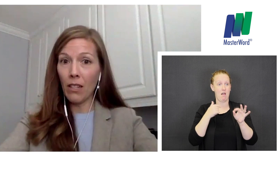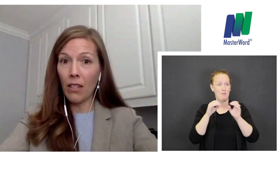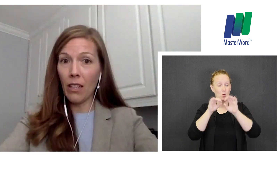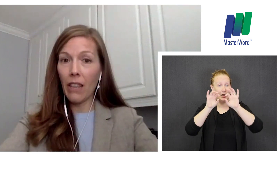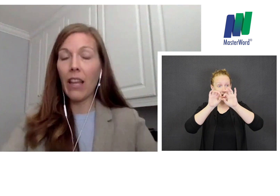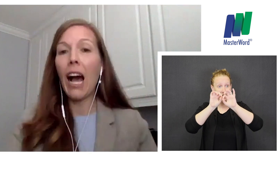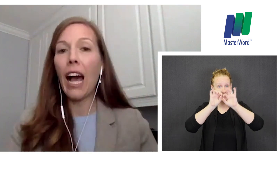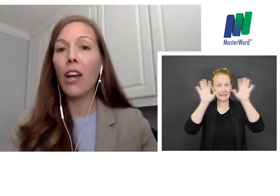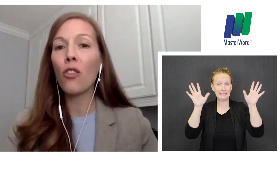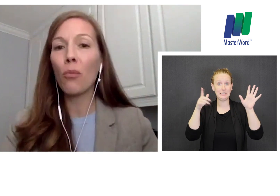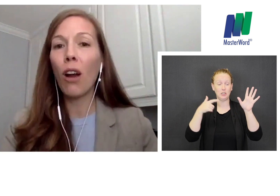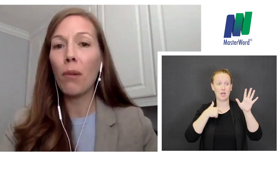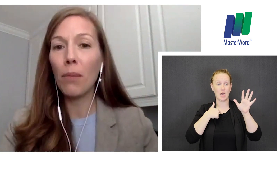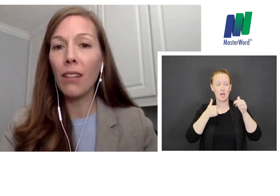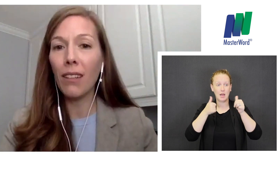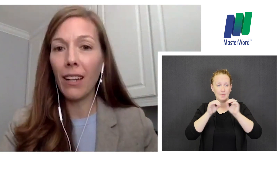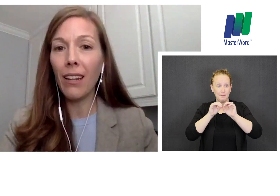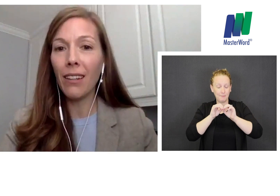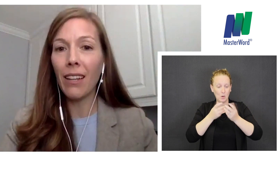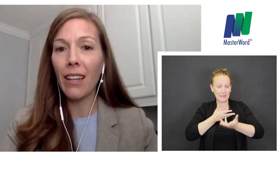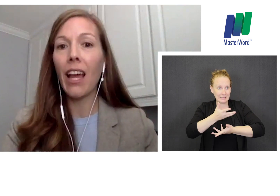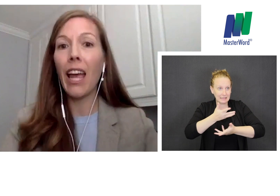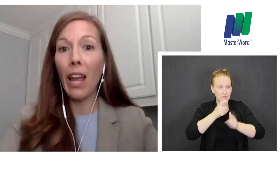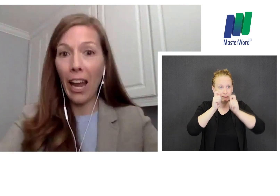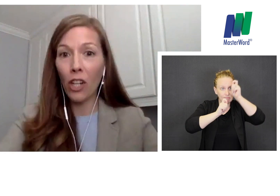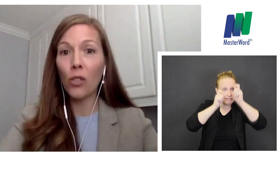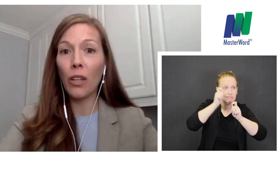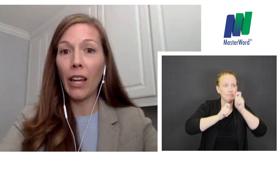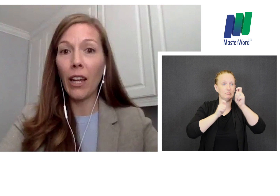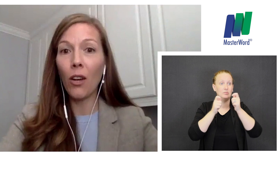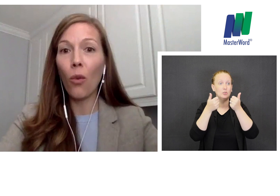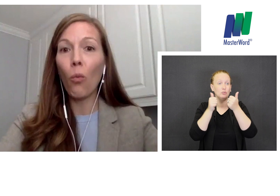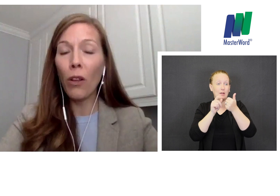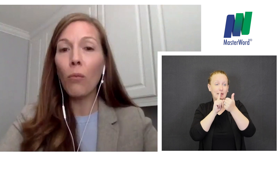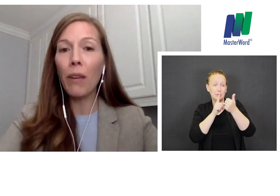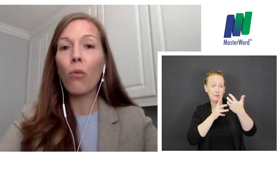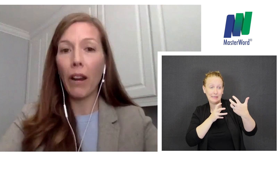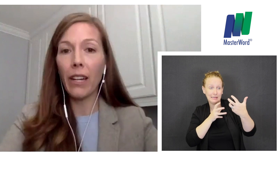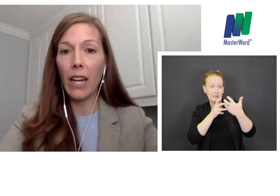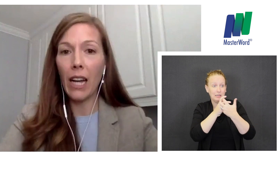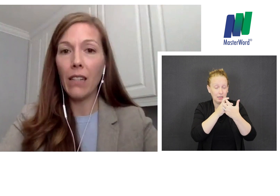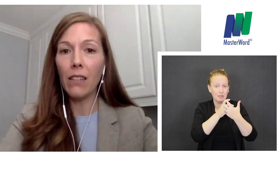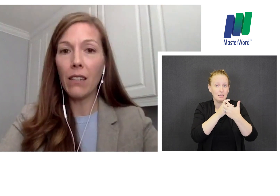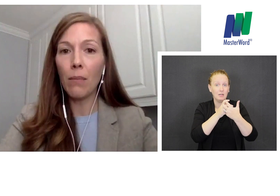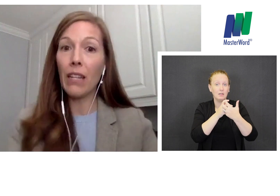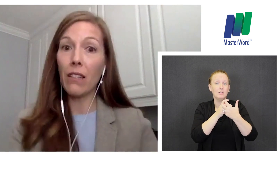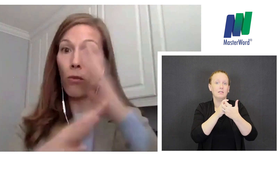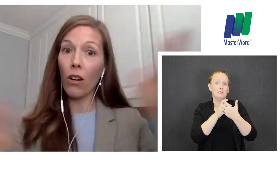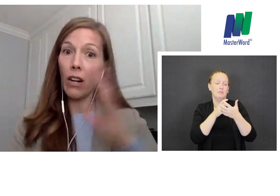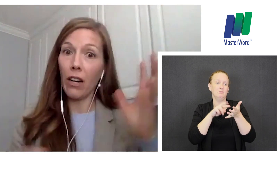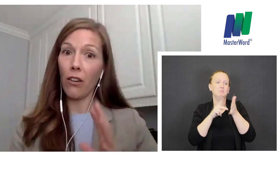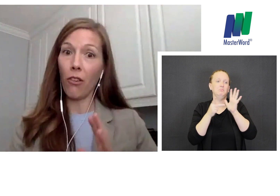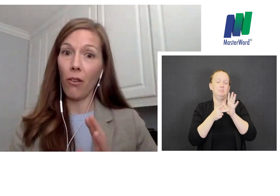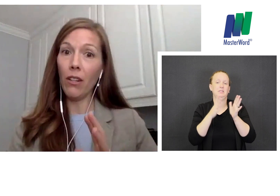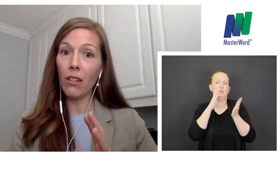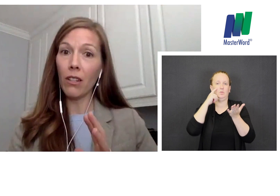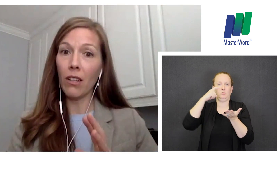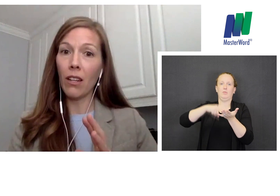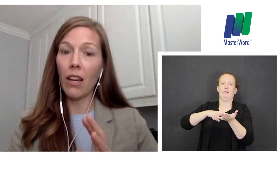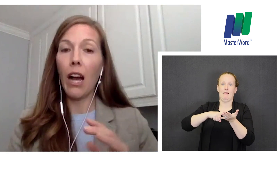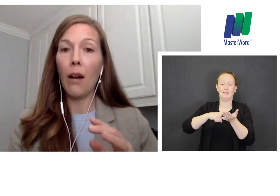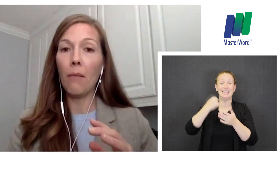attempt, the higher the probability that it actually will be recognized. Because if we're